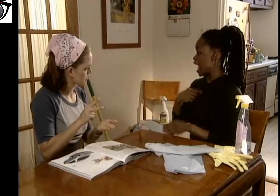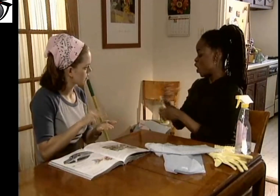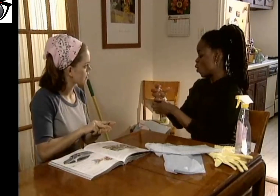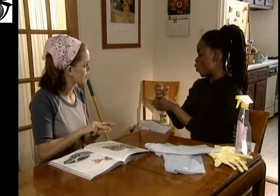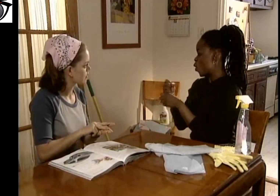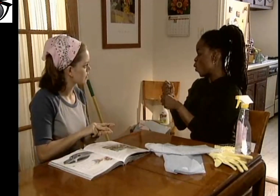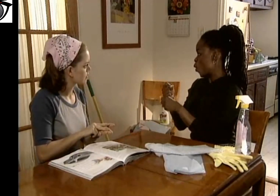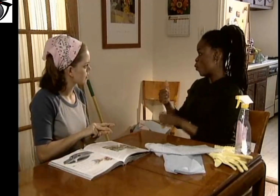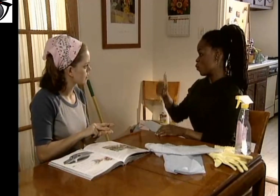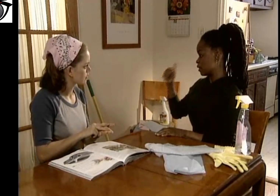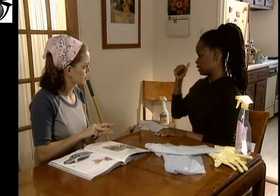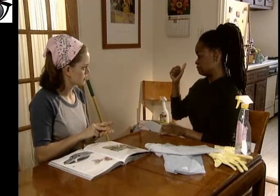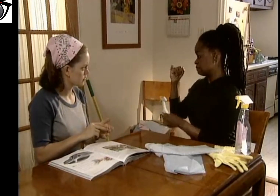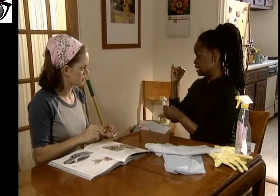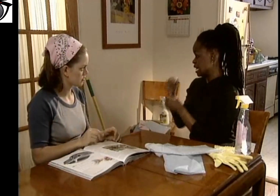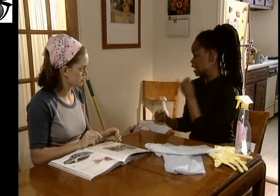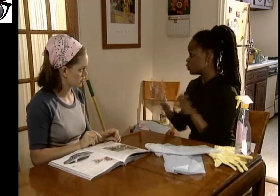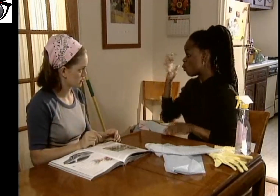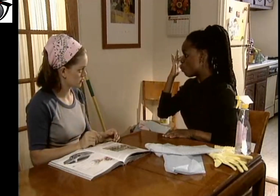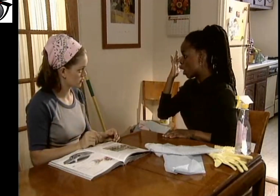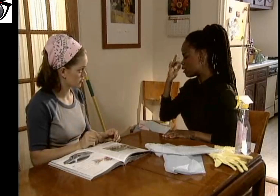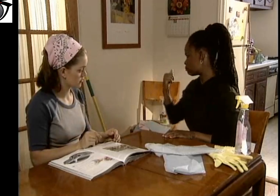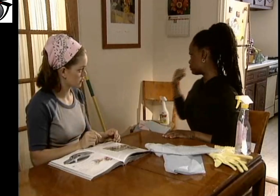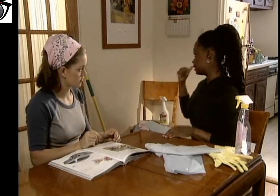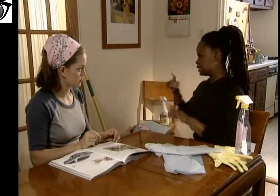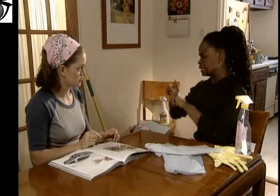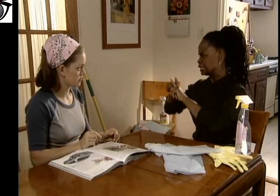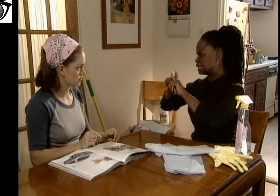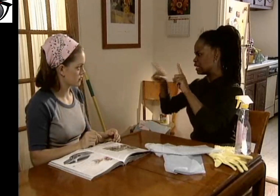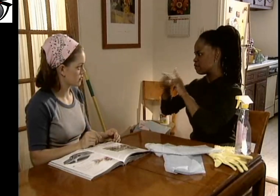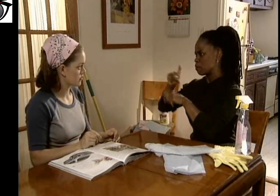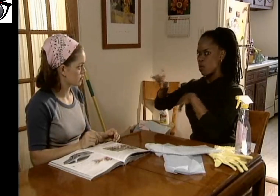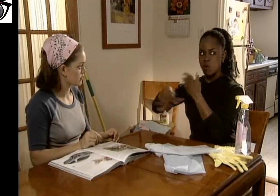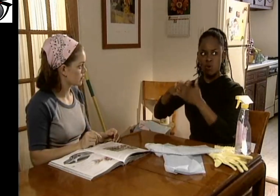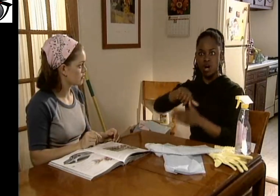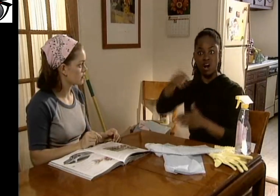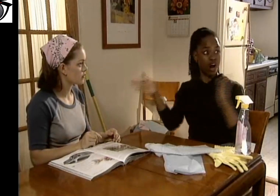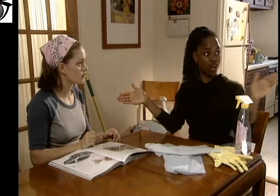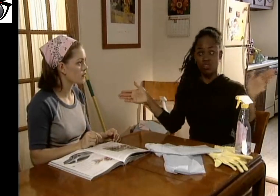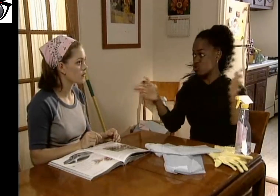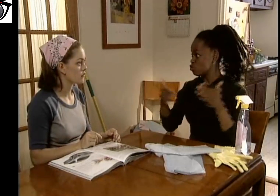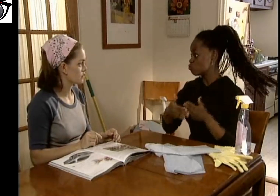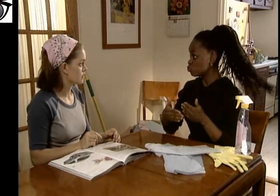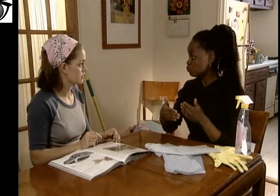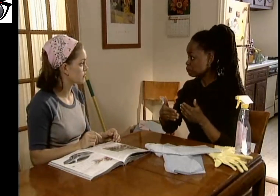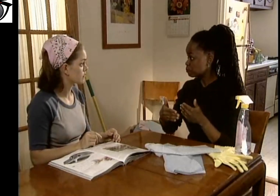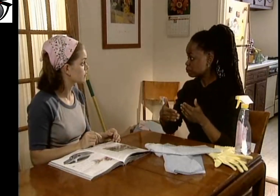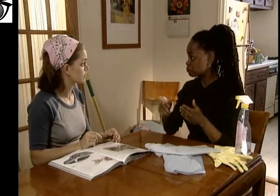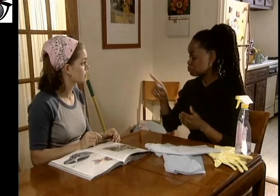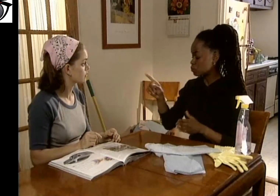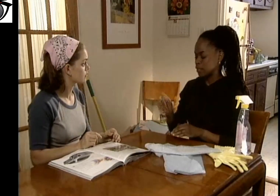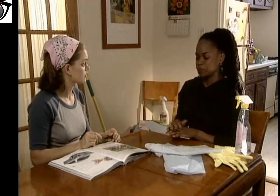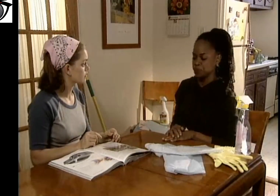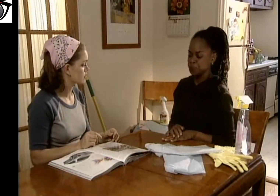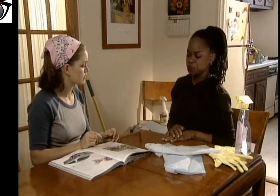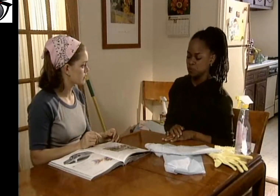Kitchen. I left it for last because it's different from the other rooms.